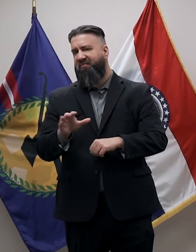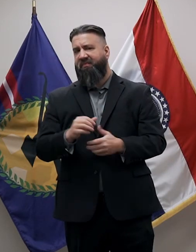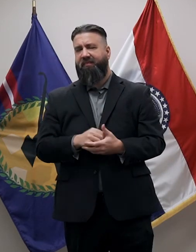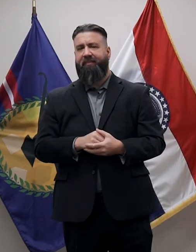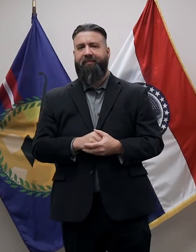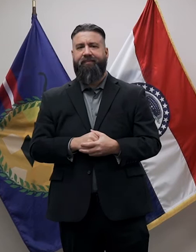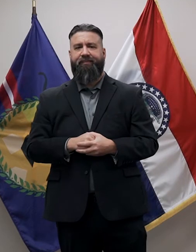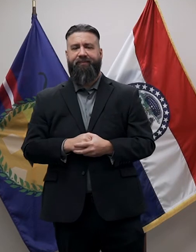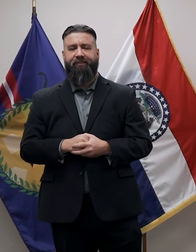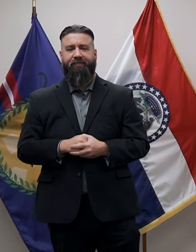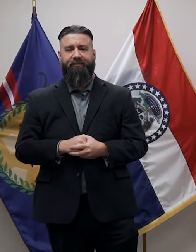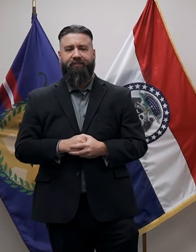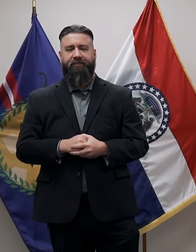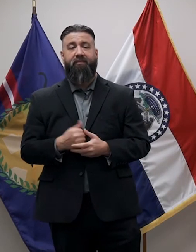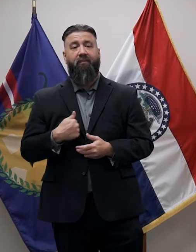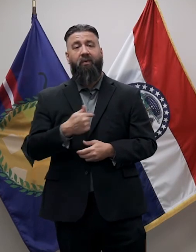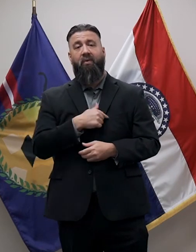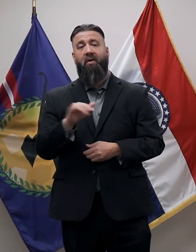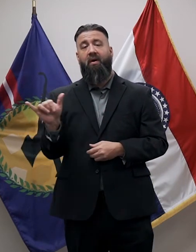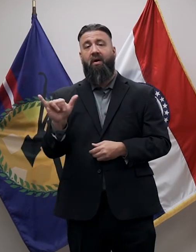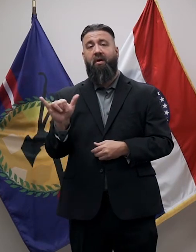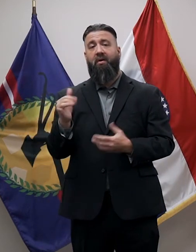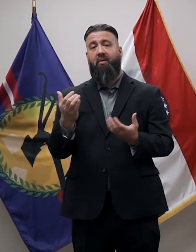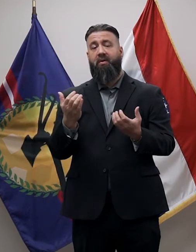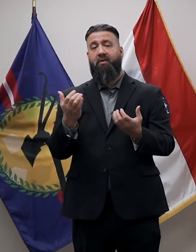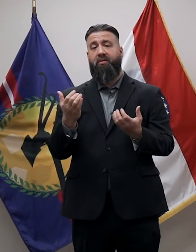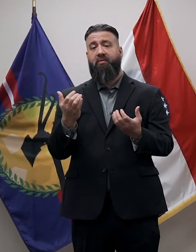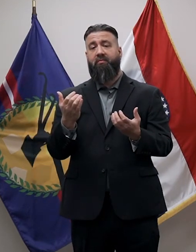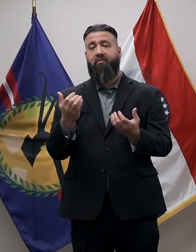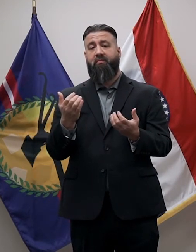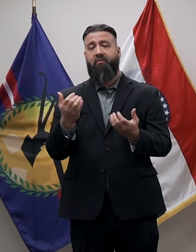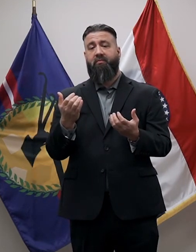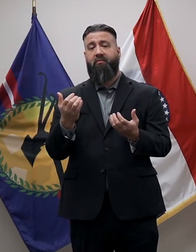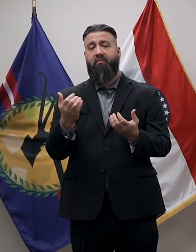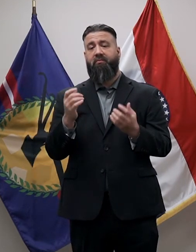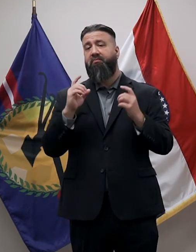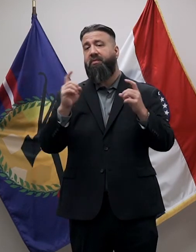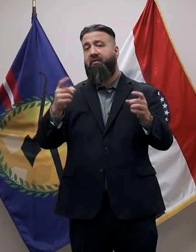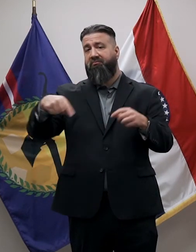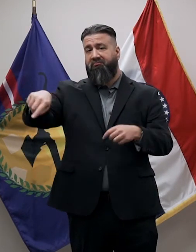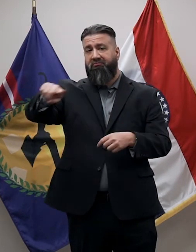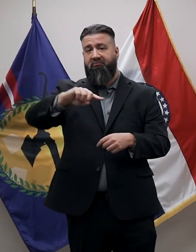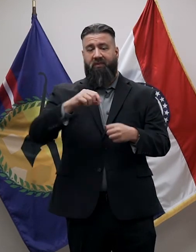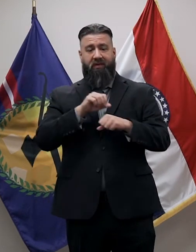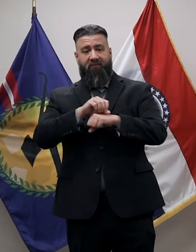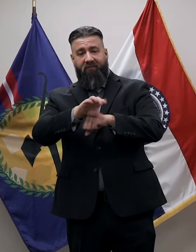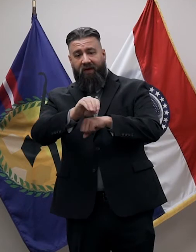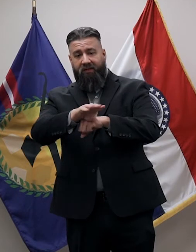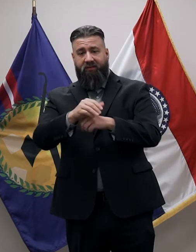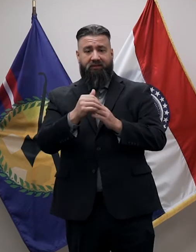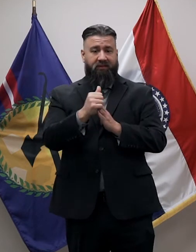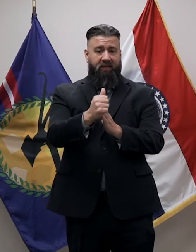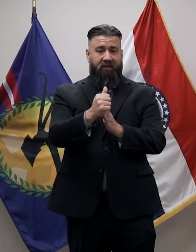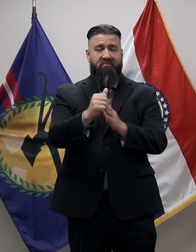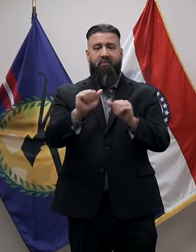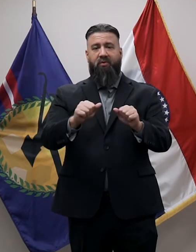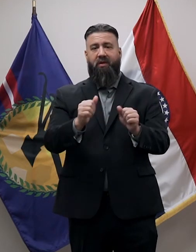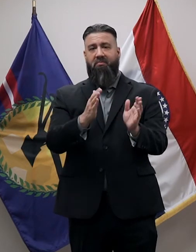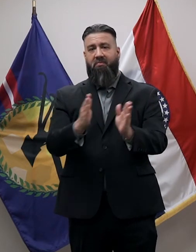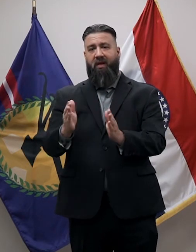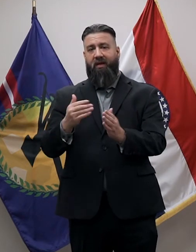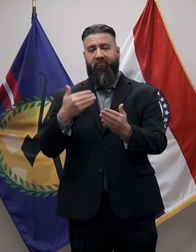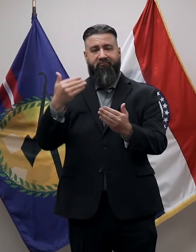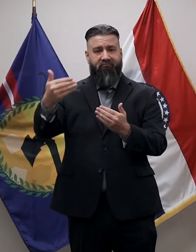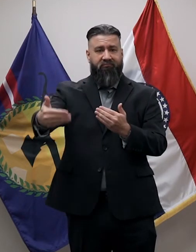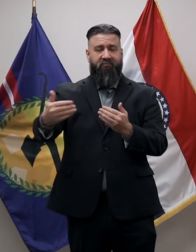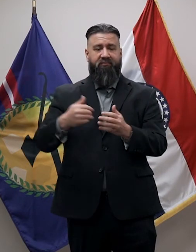either way. And we also want to give people some advice and guidance so they can plan ahead. We think that's the right